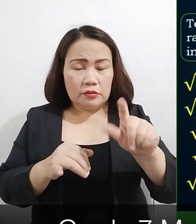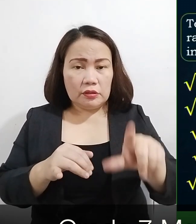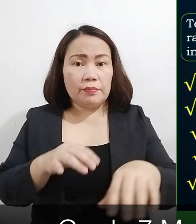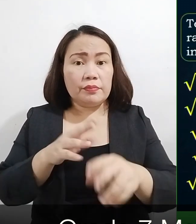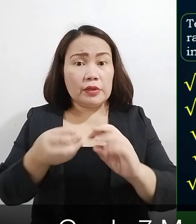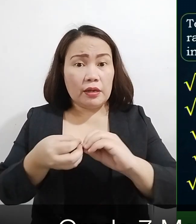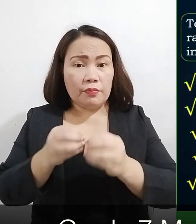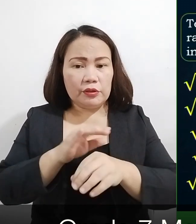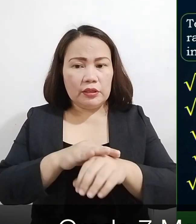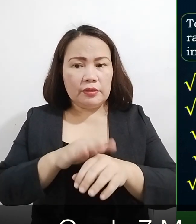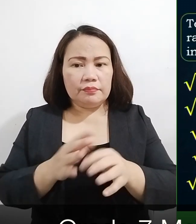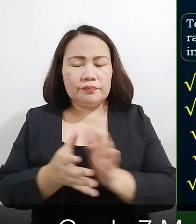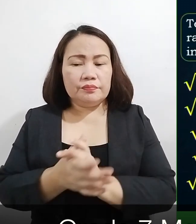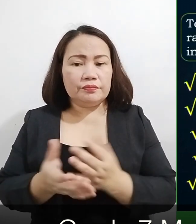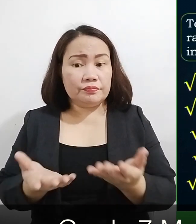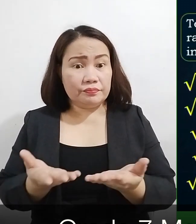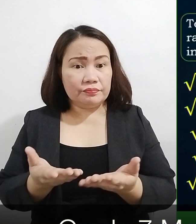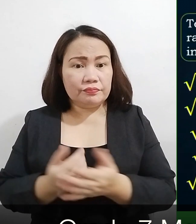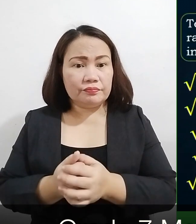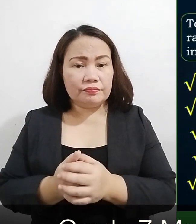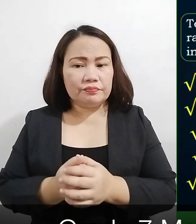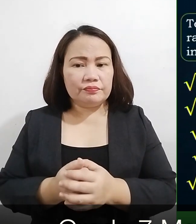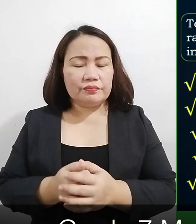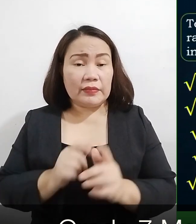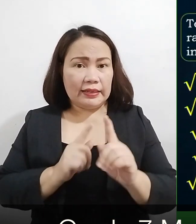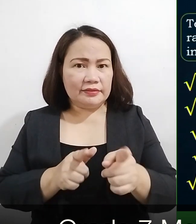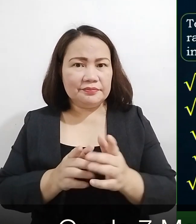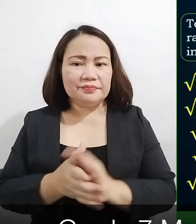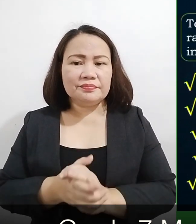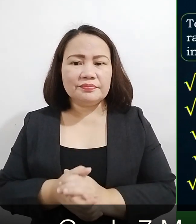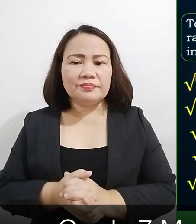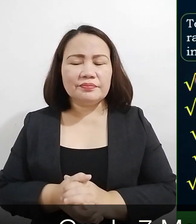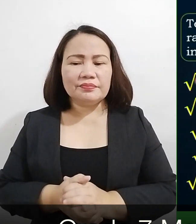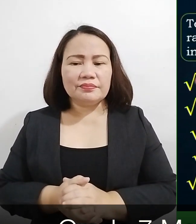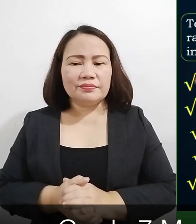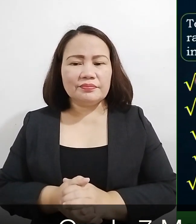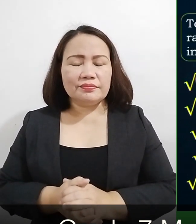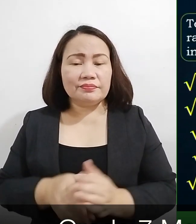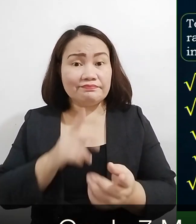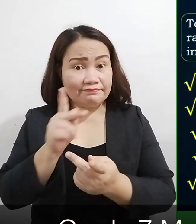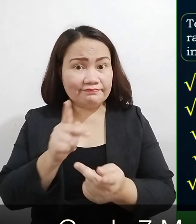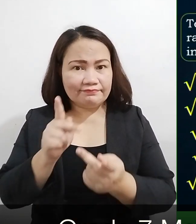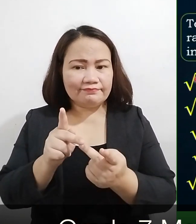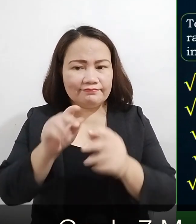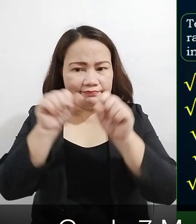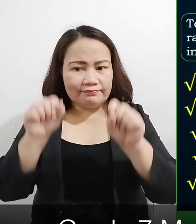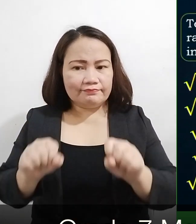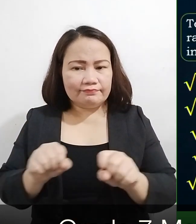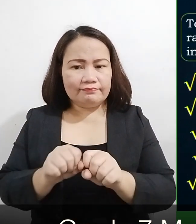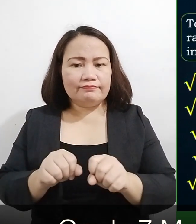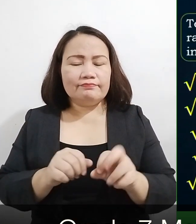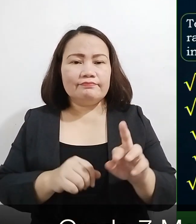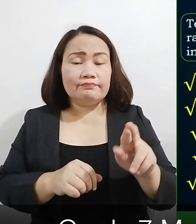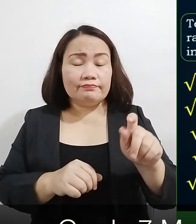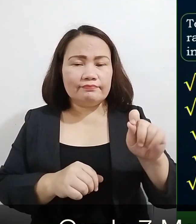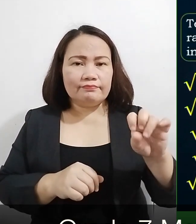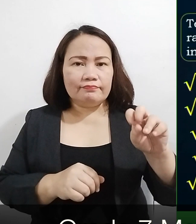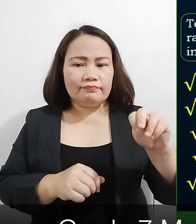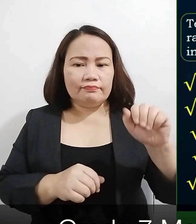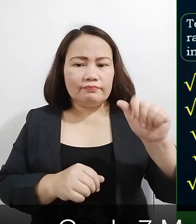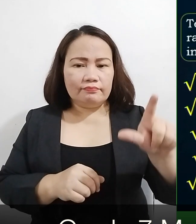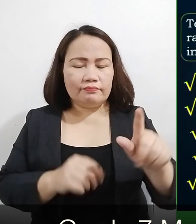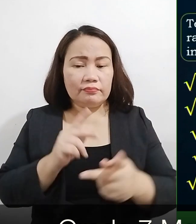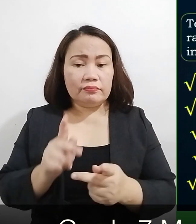the given. So, square root of 49, is it a perfect square or not? Okay, very good. This is a perfect square. So, this